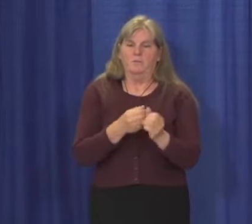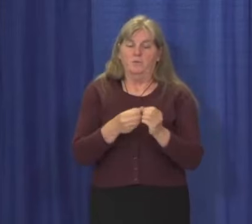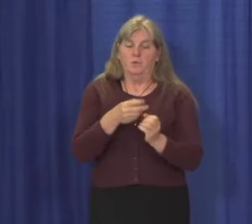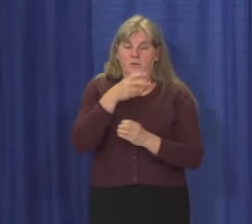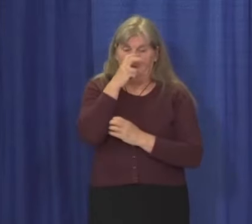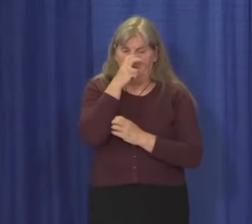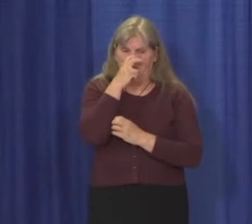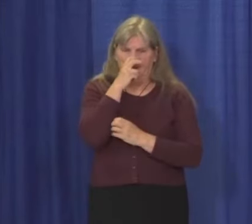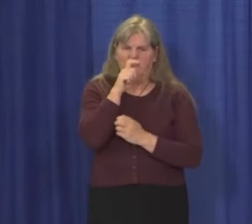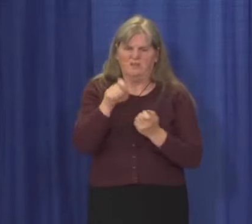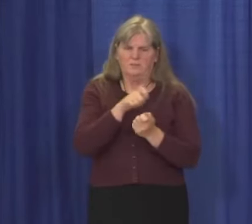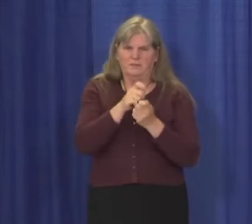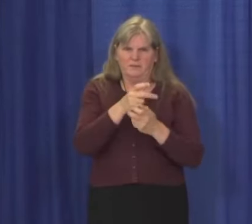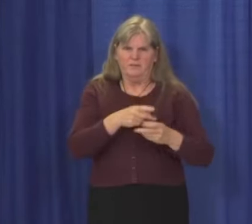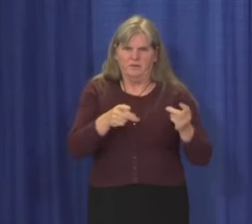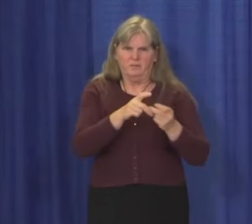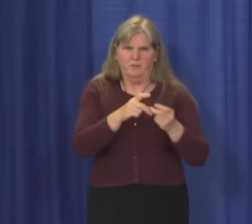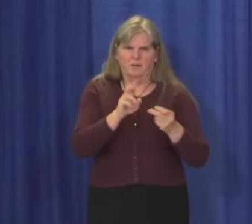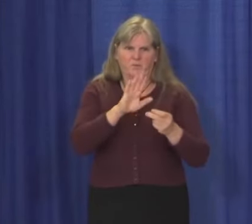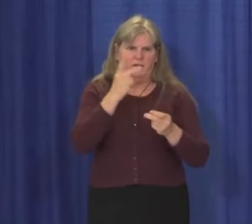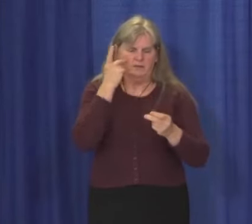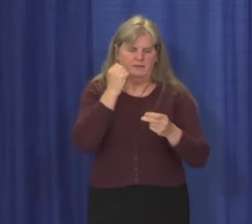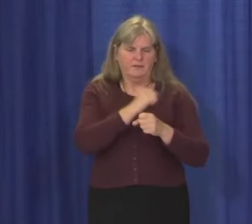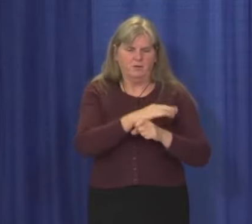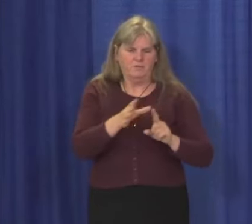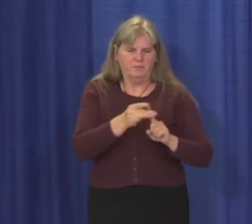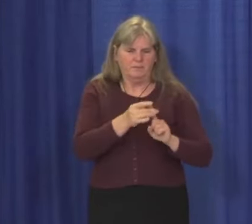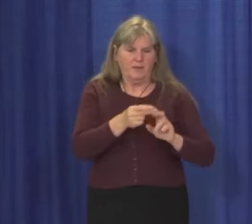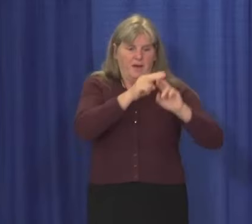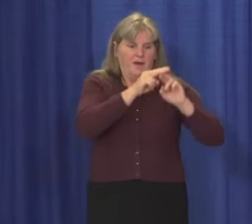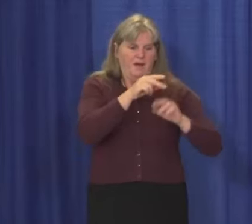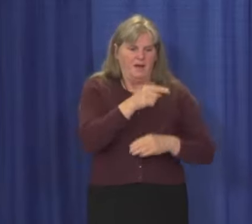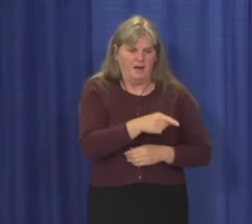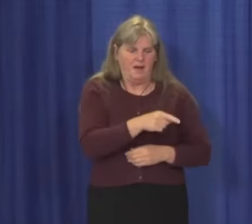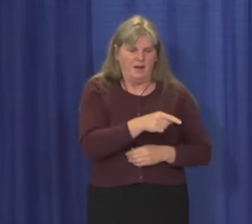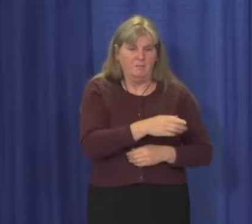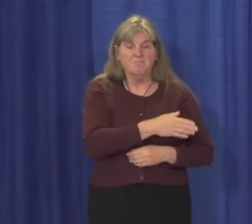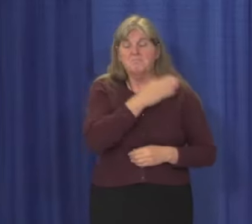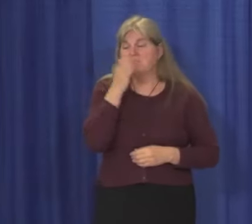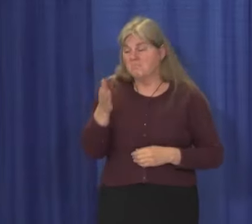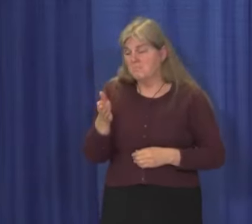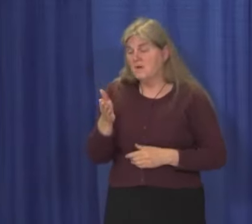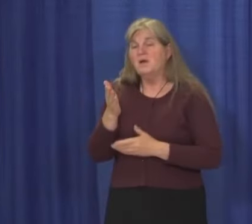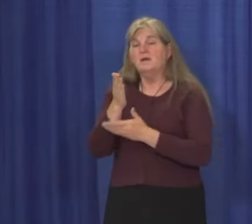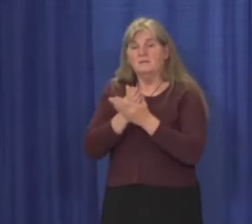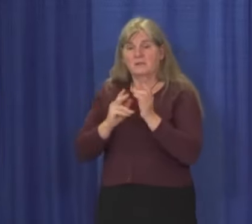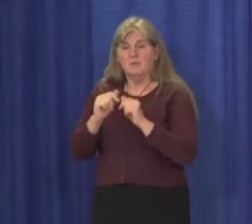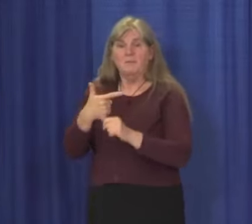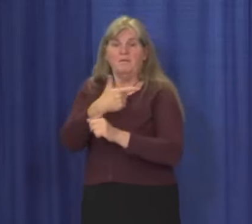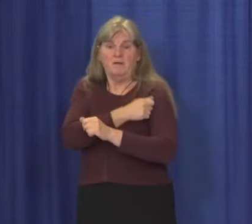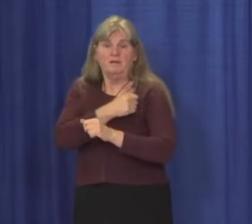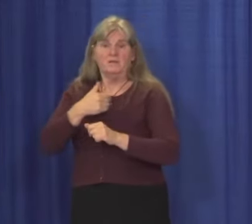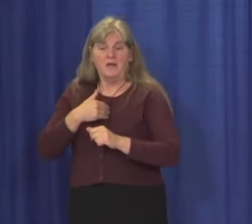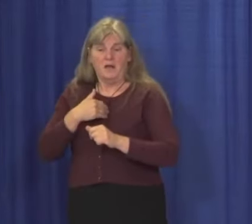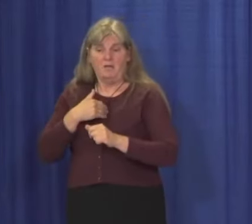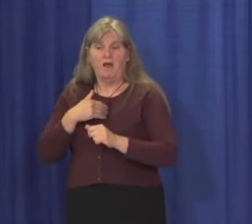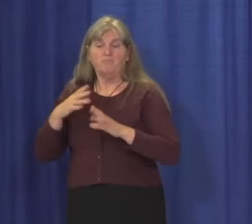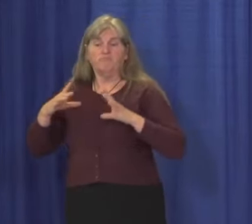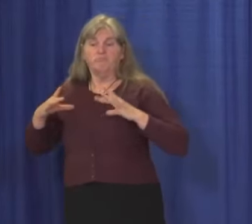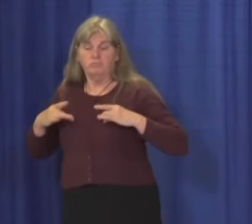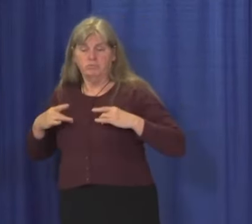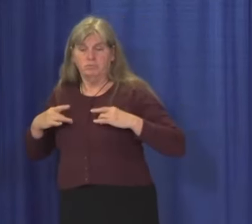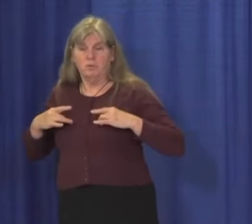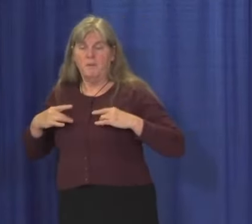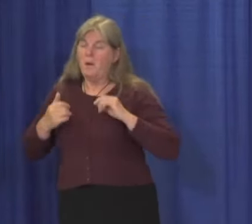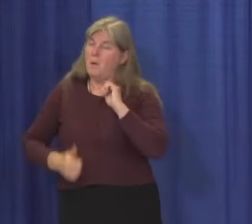transmission. As I said, we have been seeing some vaccinated people taking a hit, but we are primarily seeing spread through